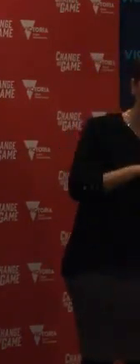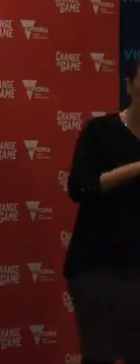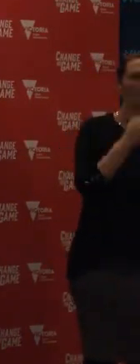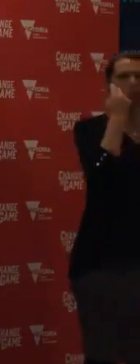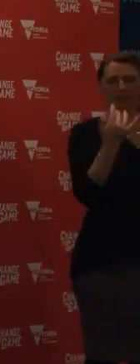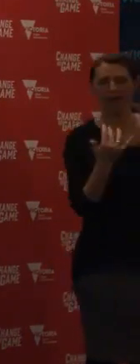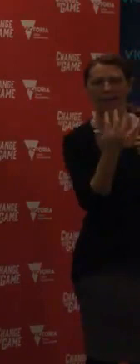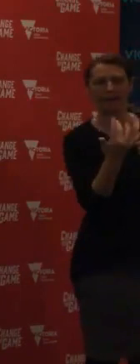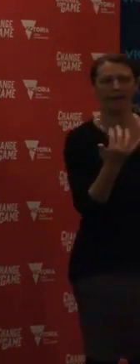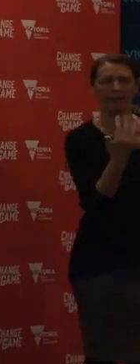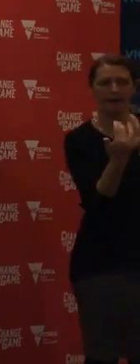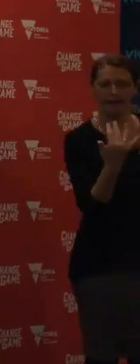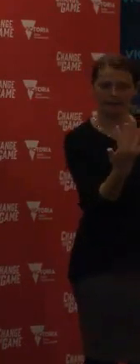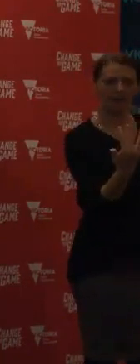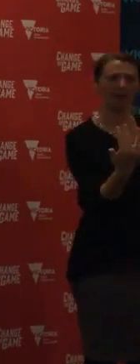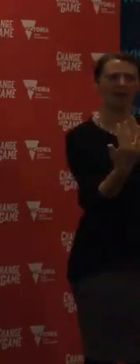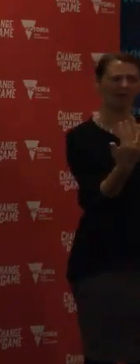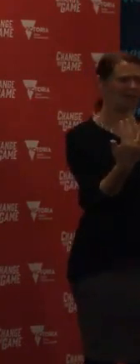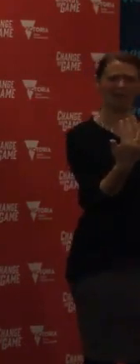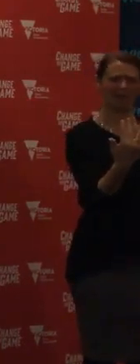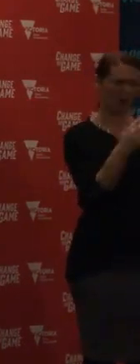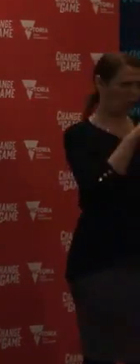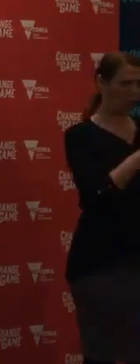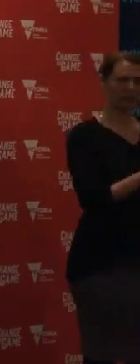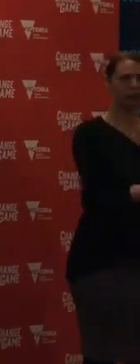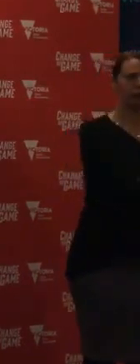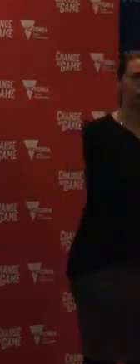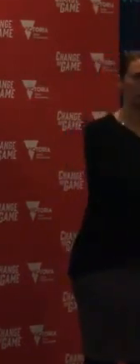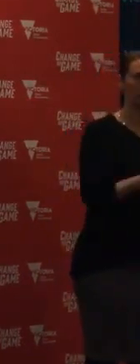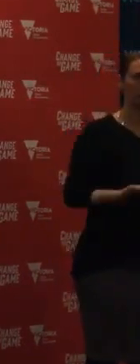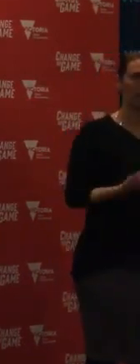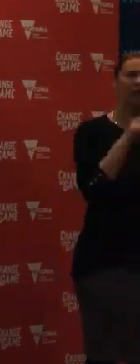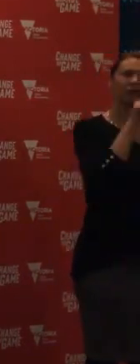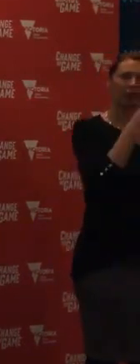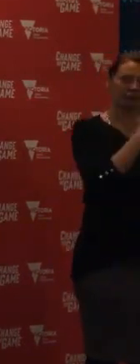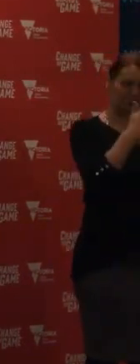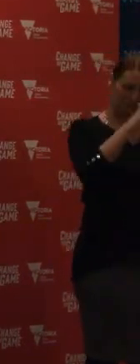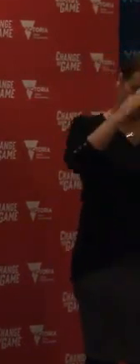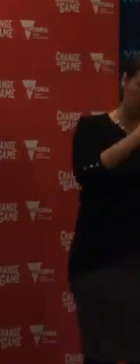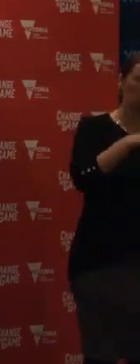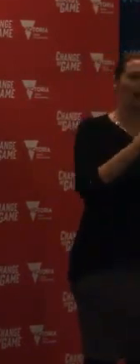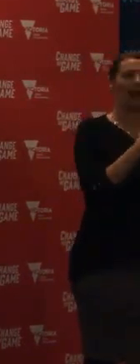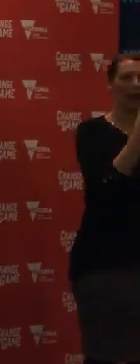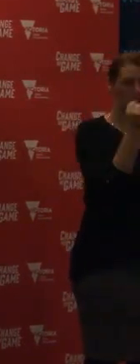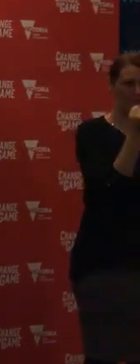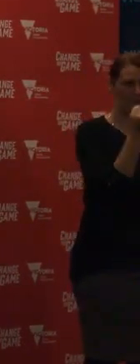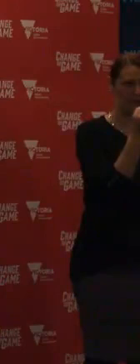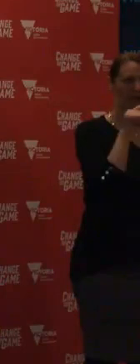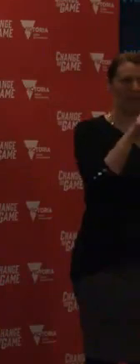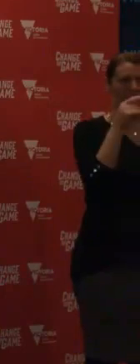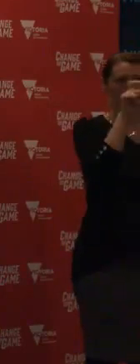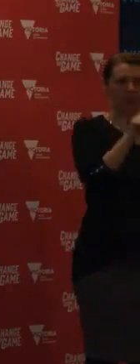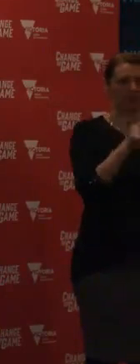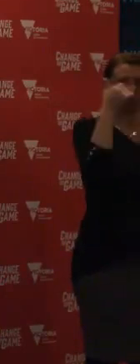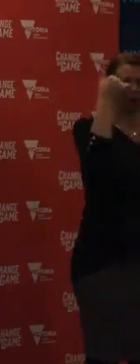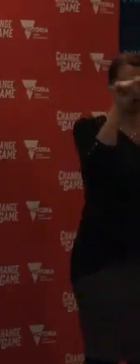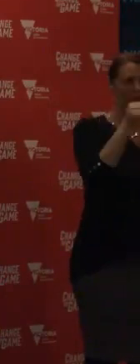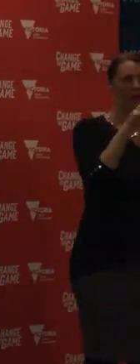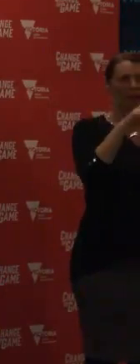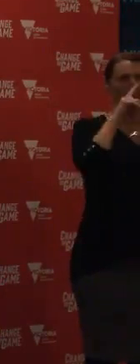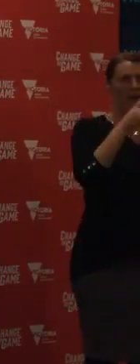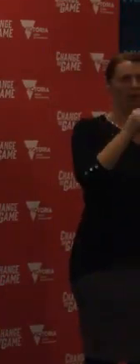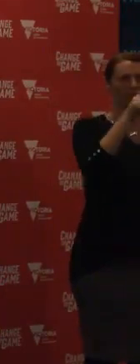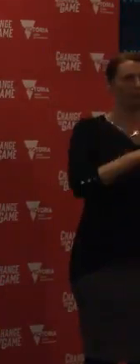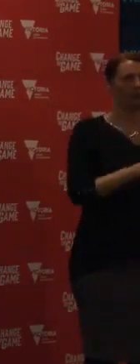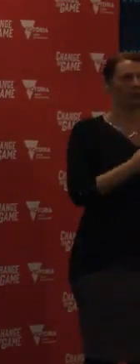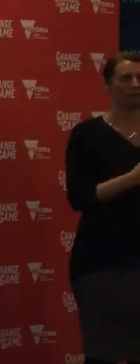scheme basically is assessed in terms of its future viability on the basis of the outcomes that have been being achieved for and with people with